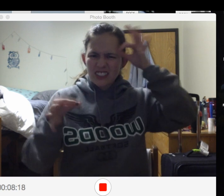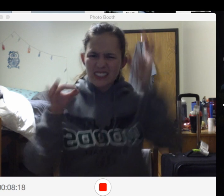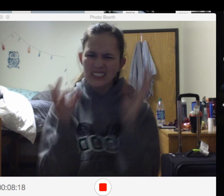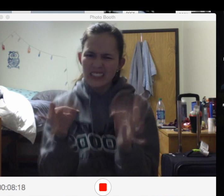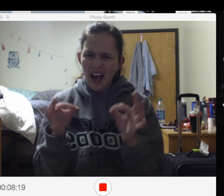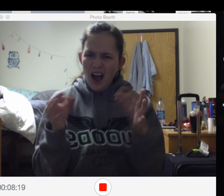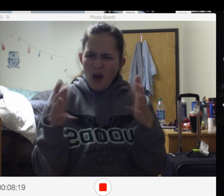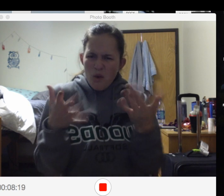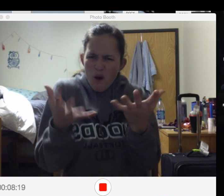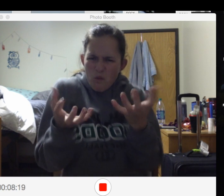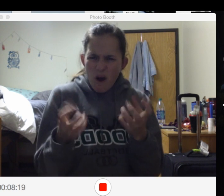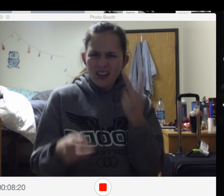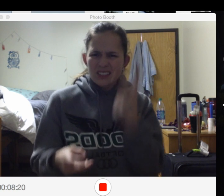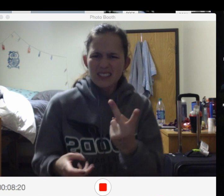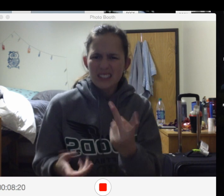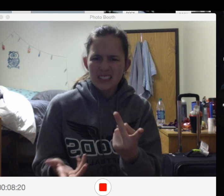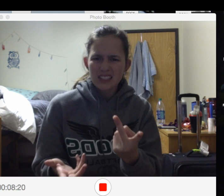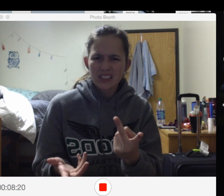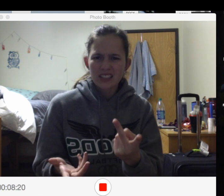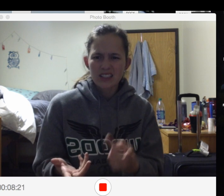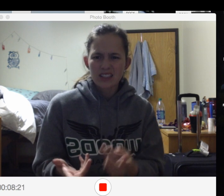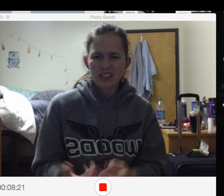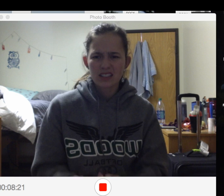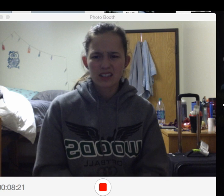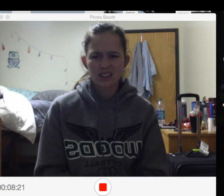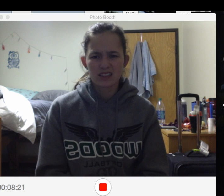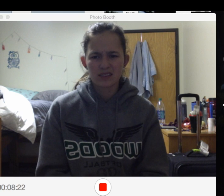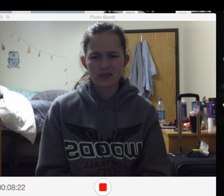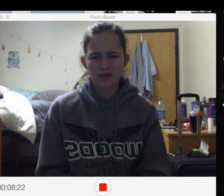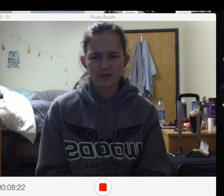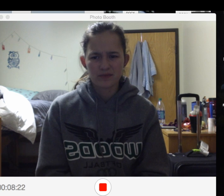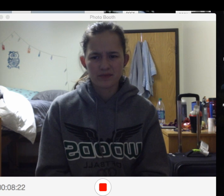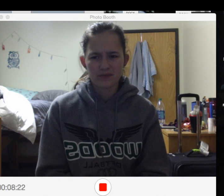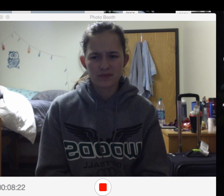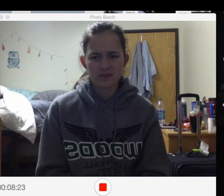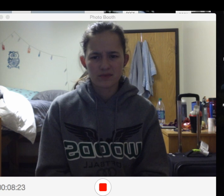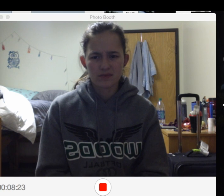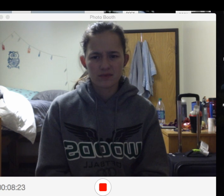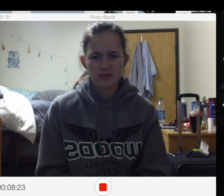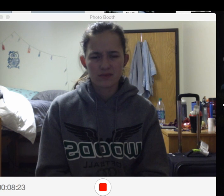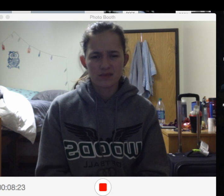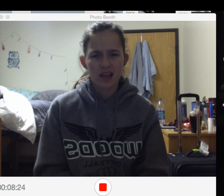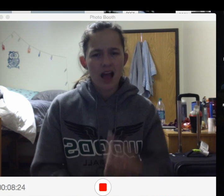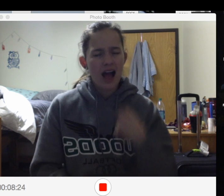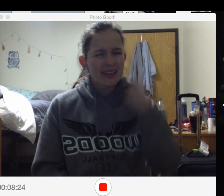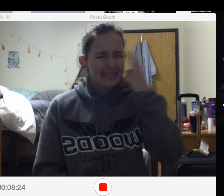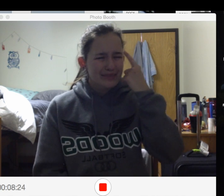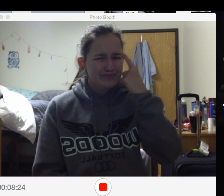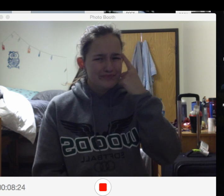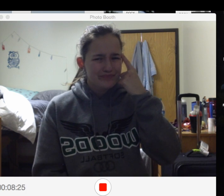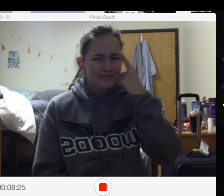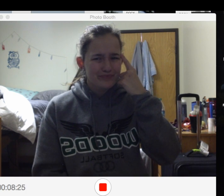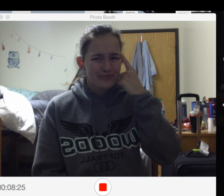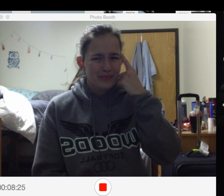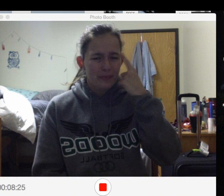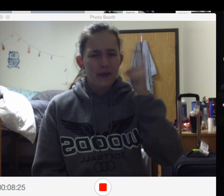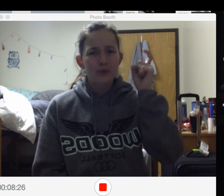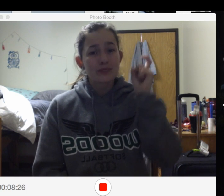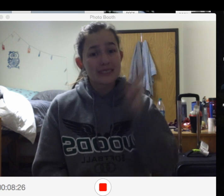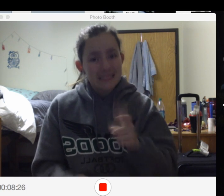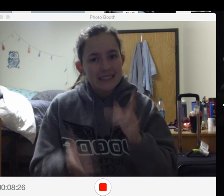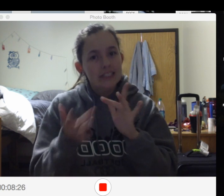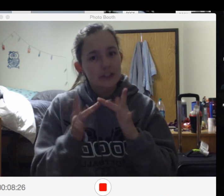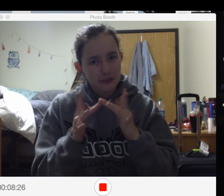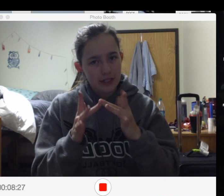some control so that we can decide what gets through and what doesn't. Because I think we really need